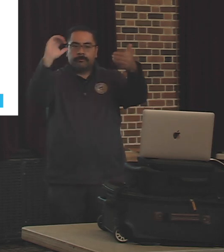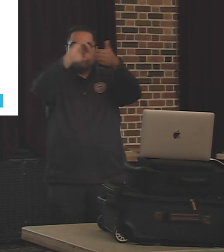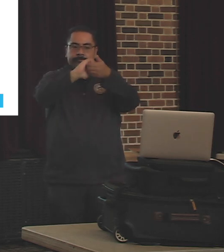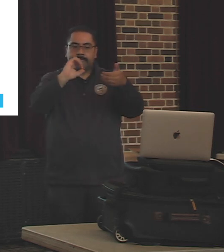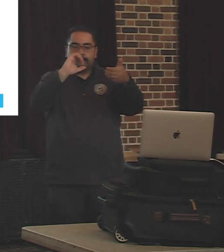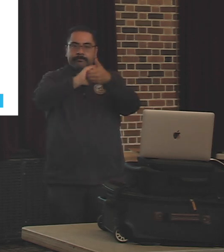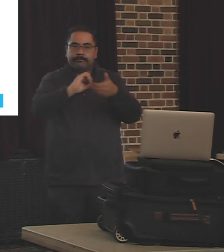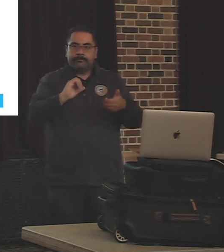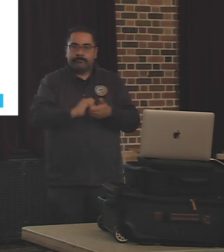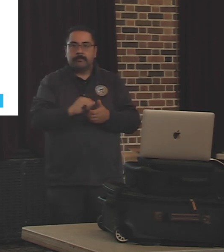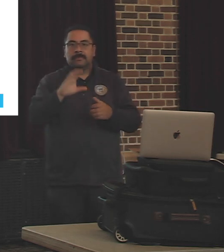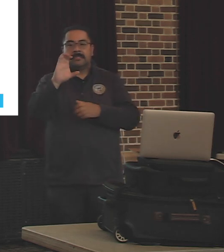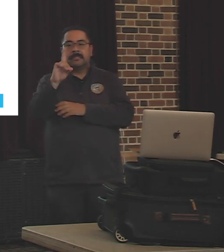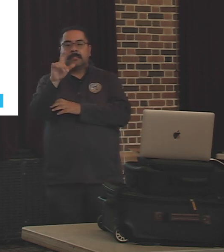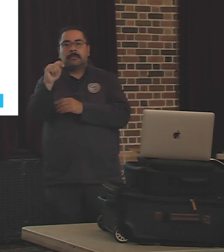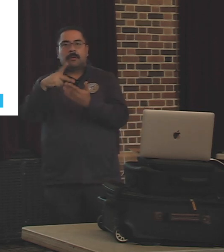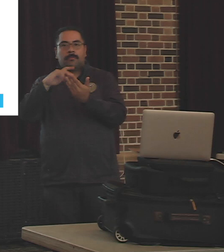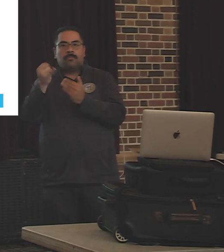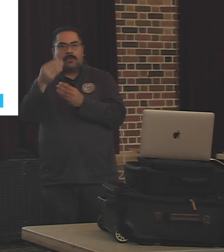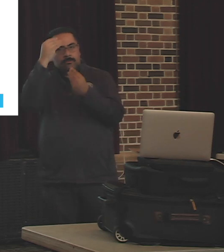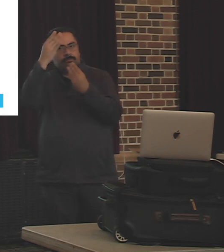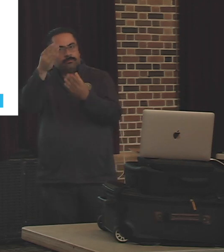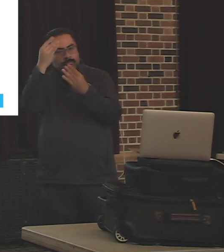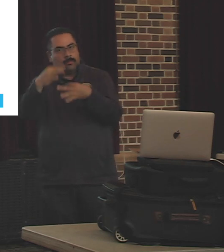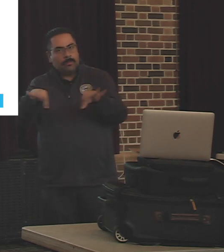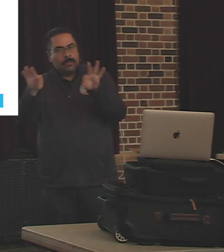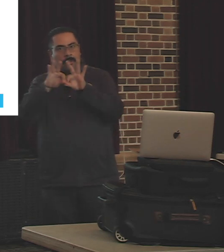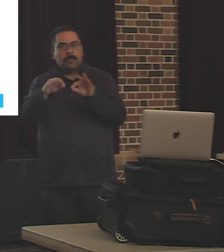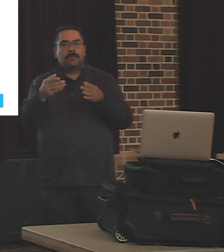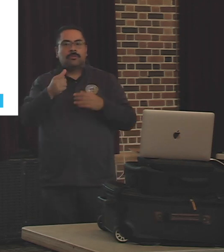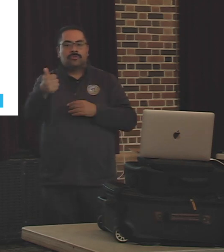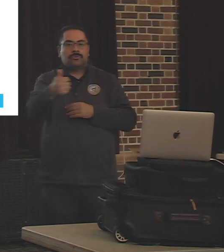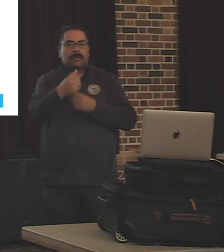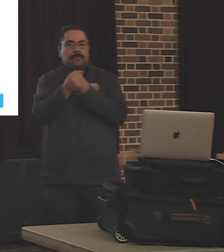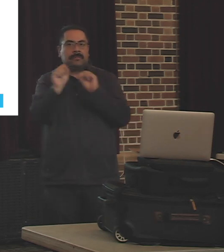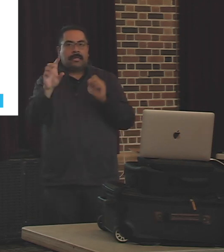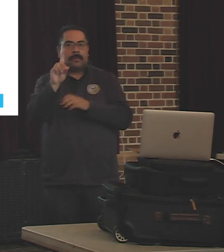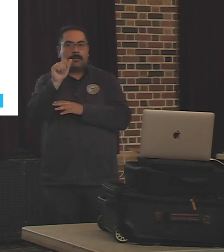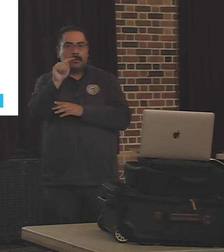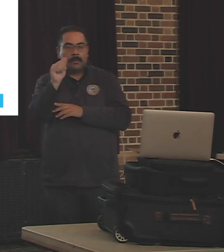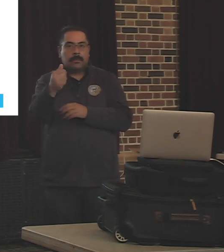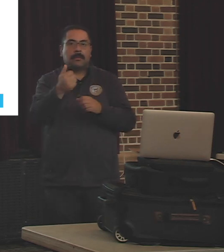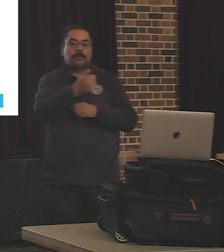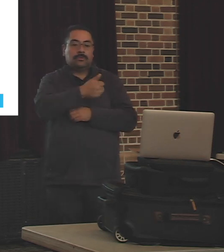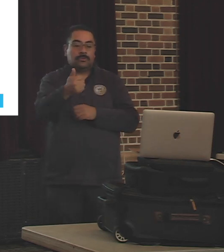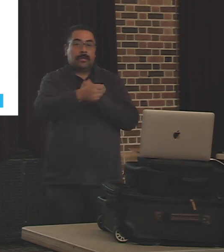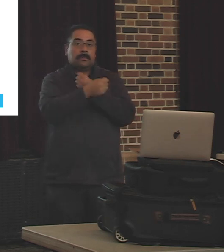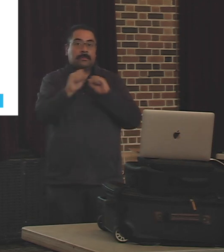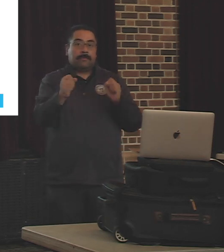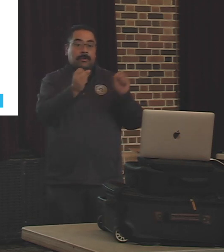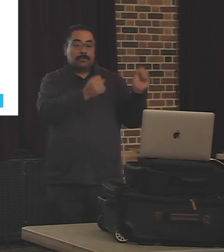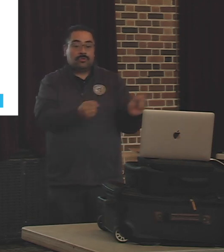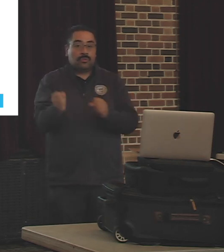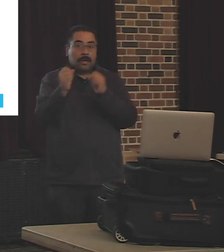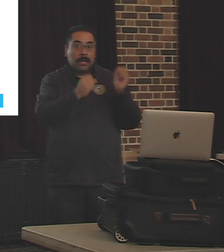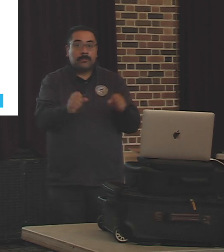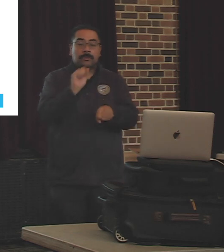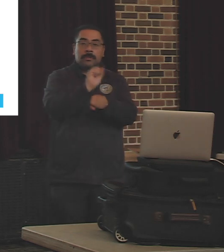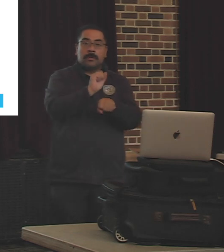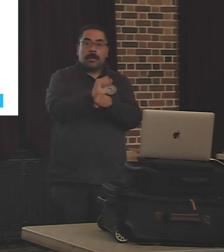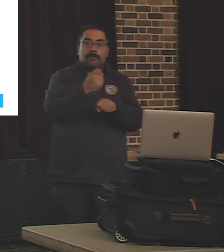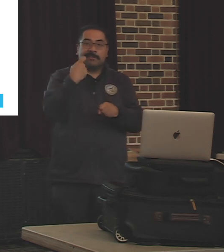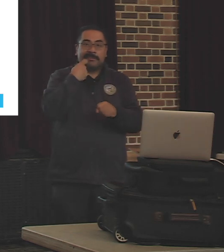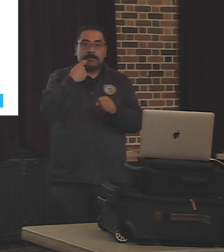CDOT projects, traffic safety data, traffic safety strategies, advance conversations and efforts identified at